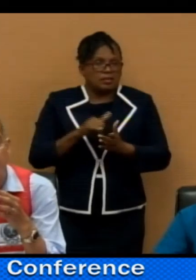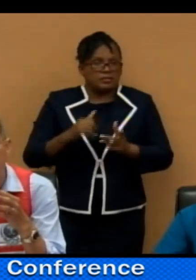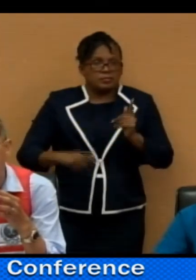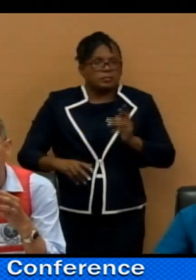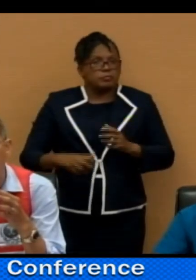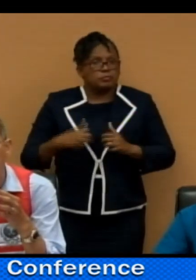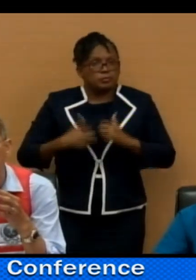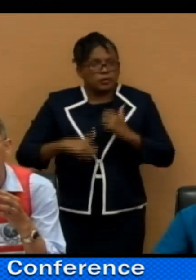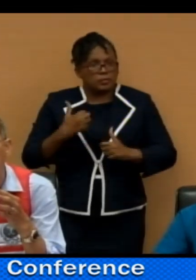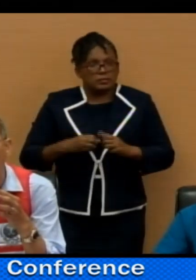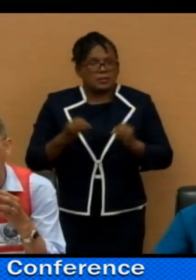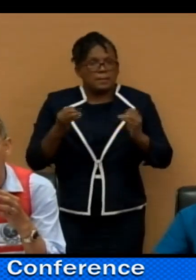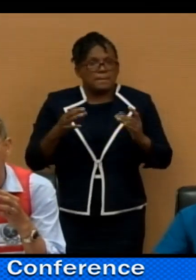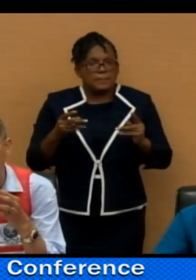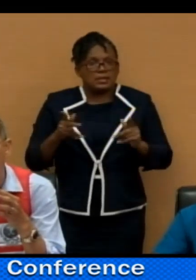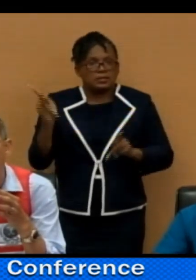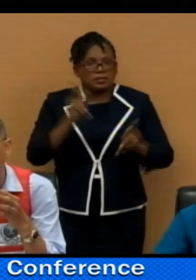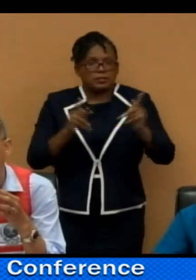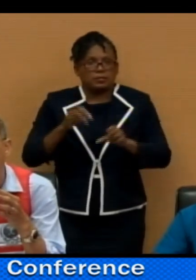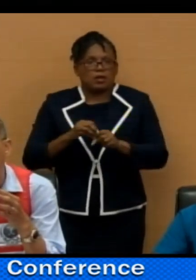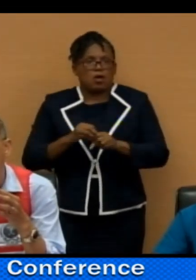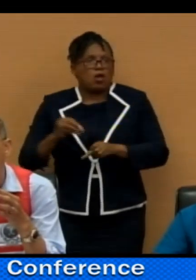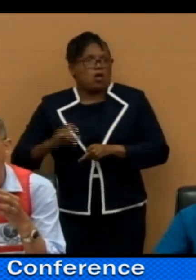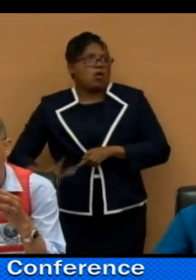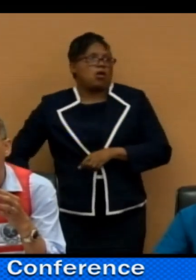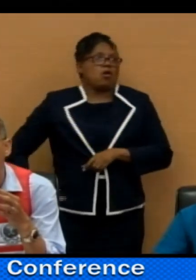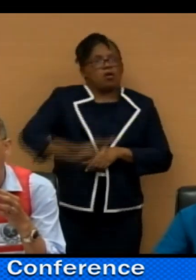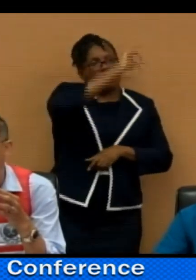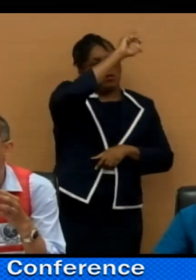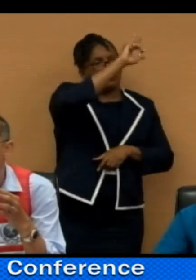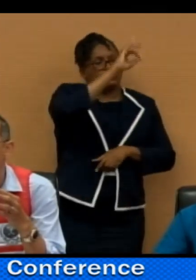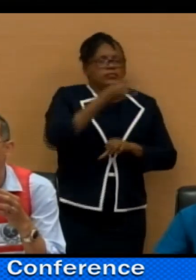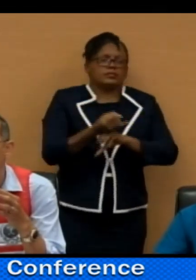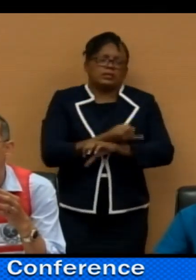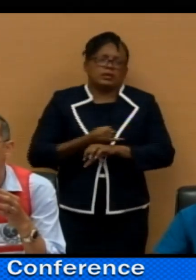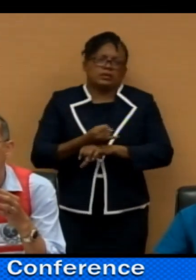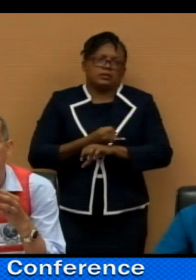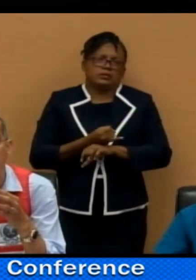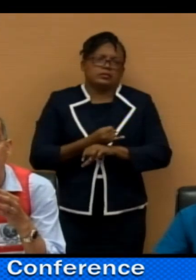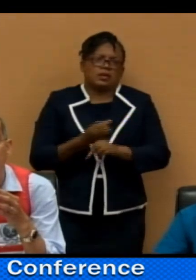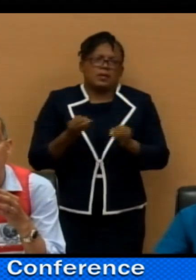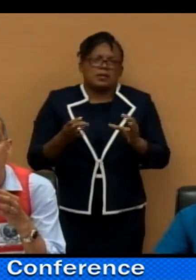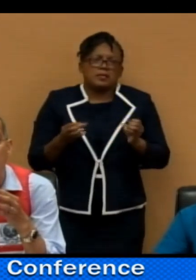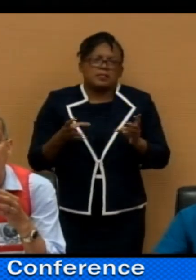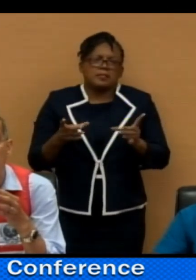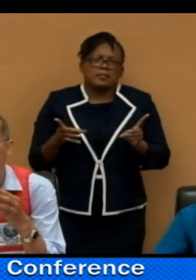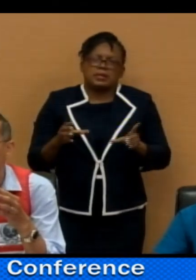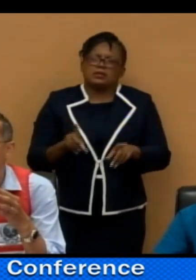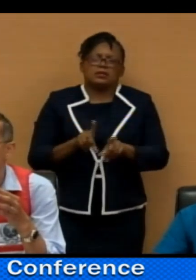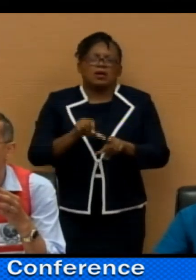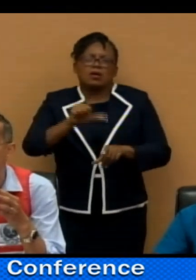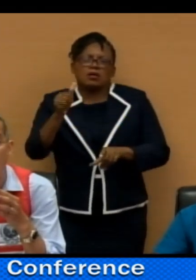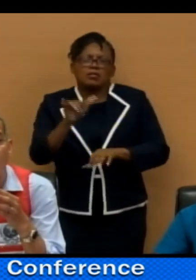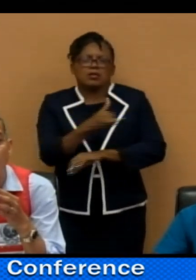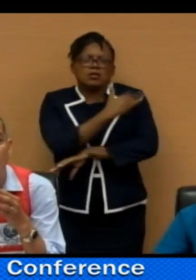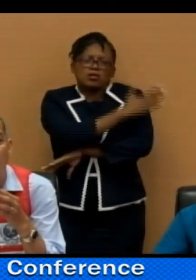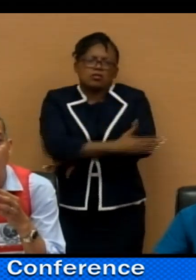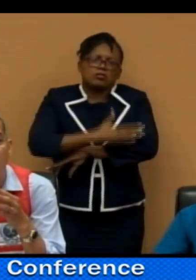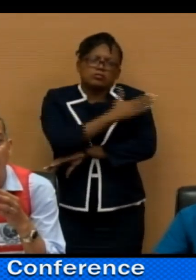get as many people as possible off the island. We do have foreign nationals here, and we want to